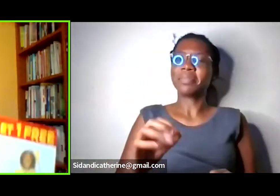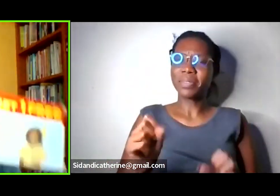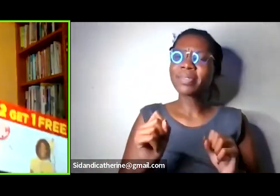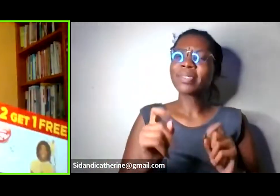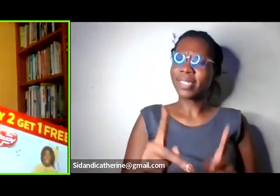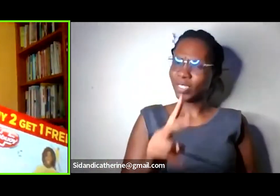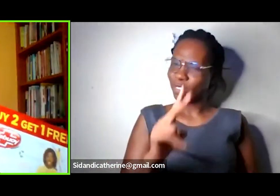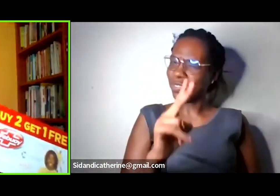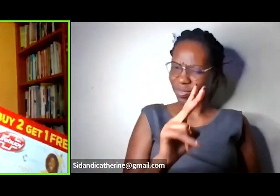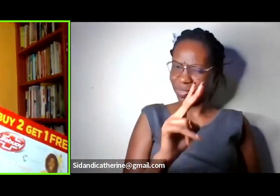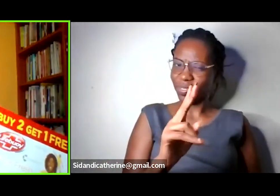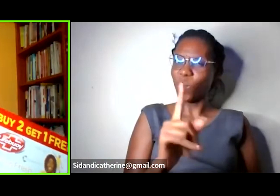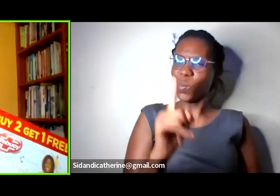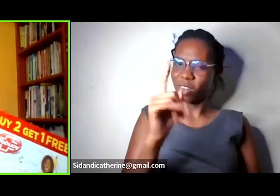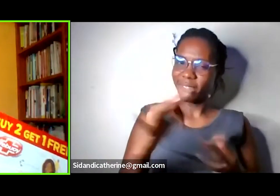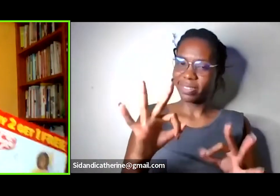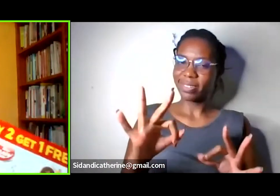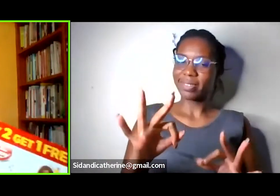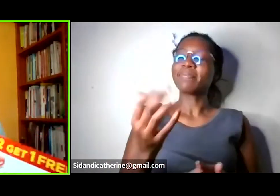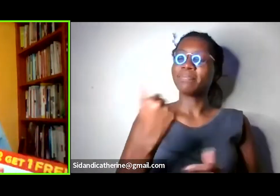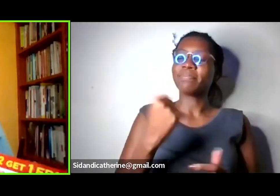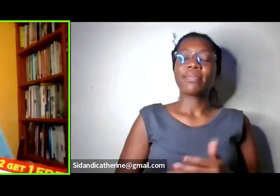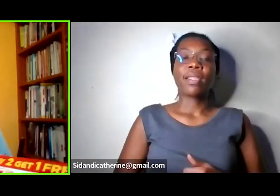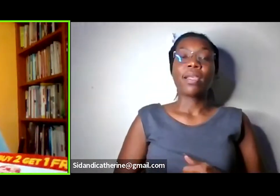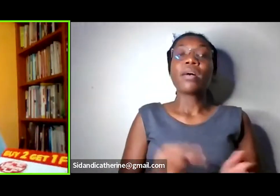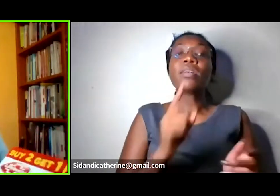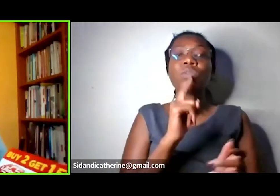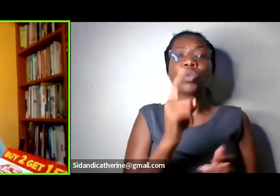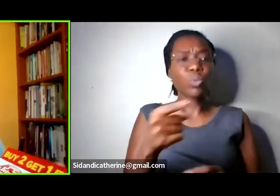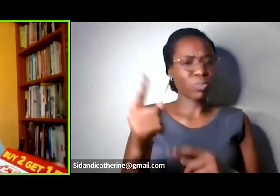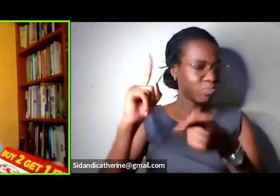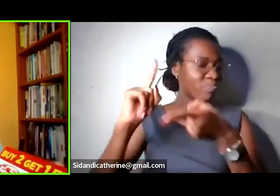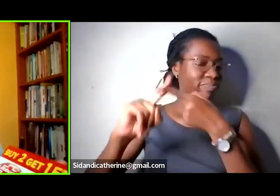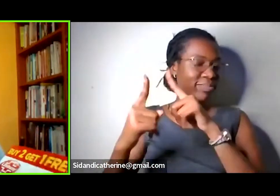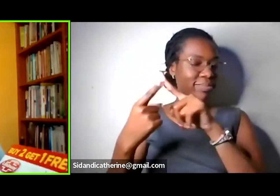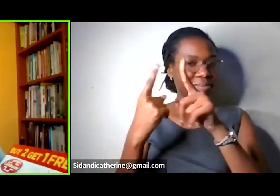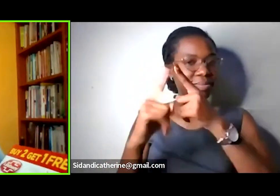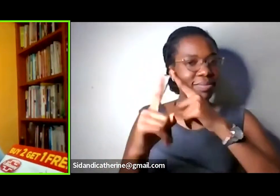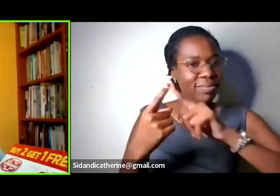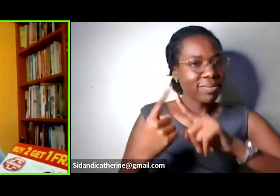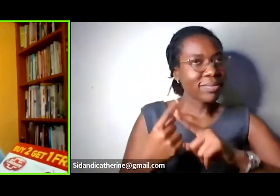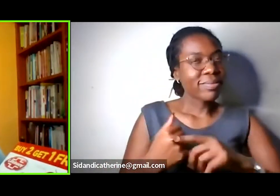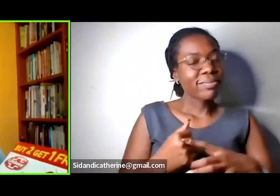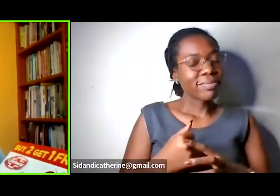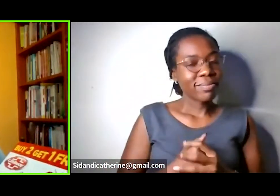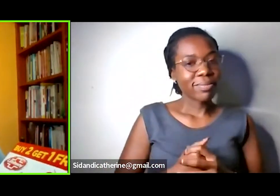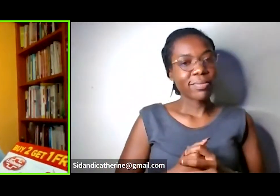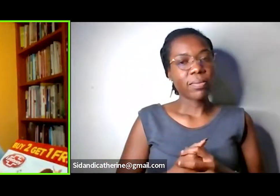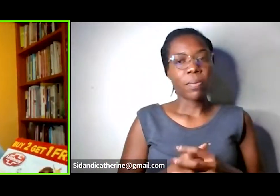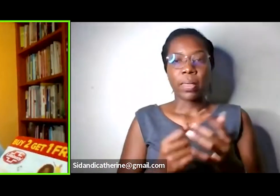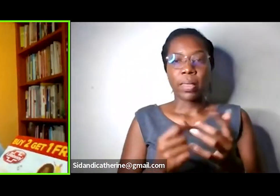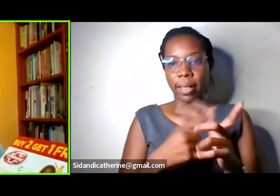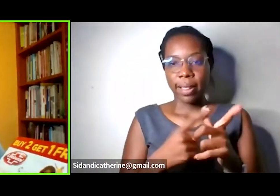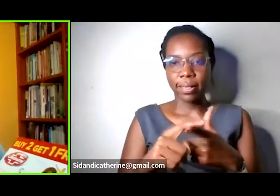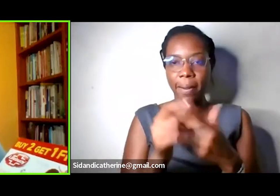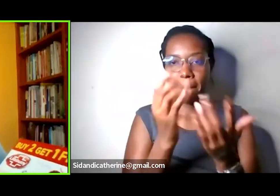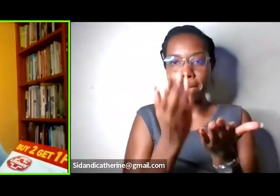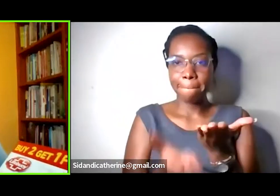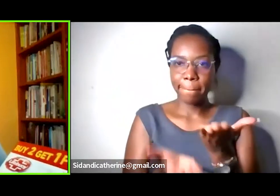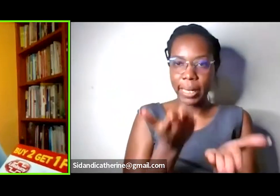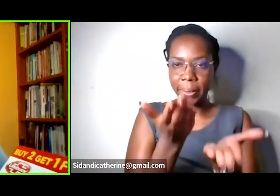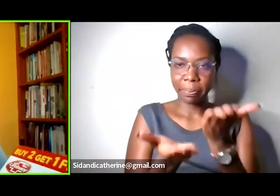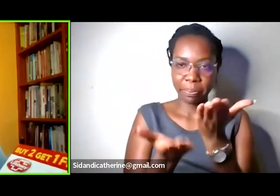saying, I'm giving you this item that is worth this. This is the value.